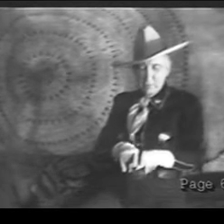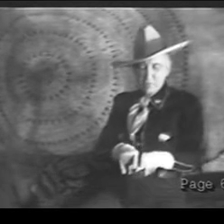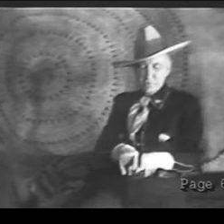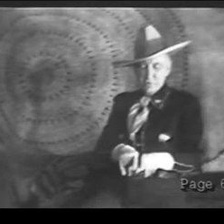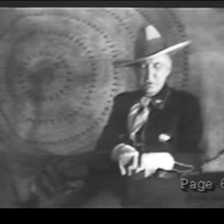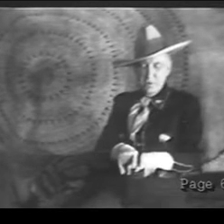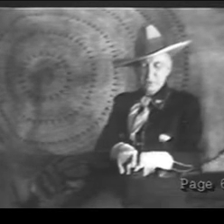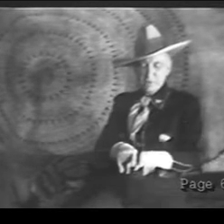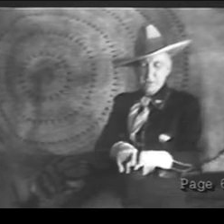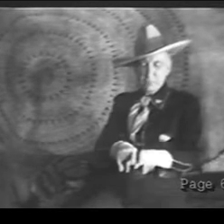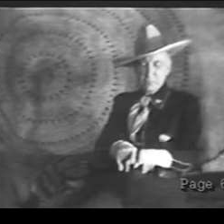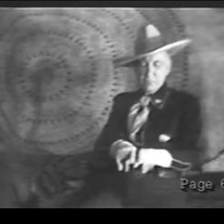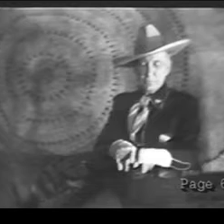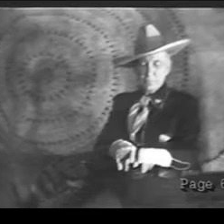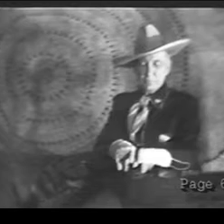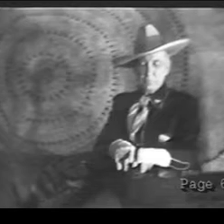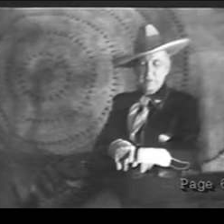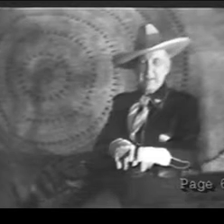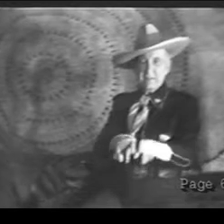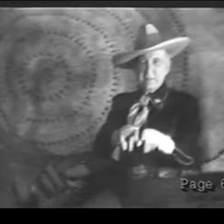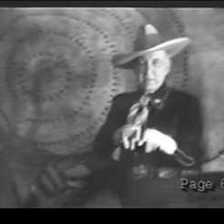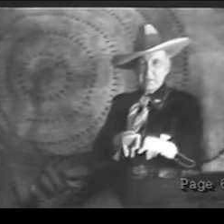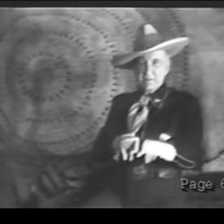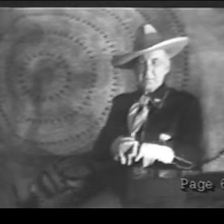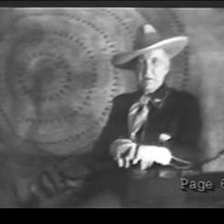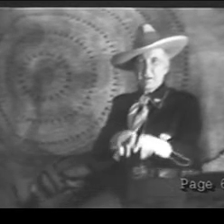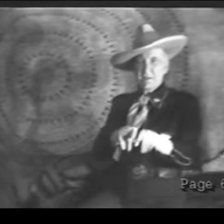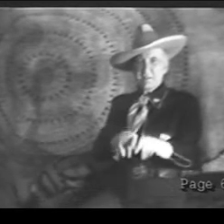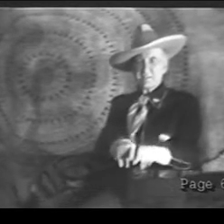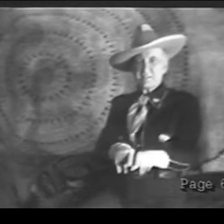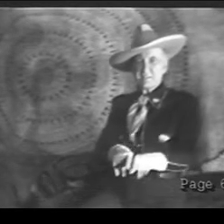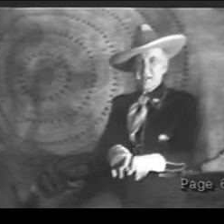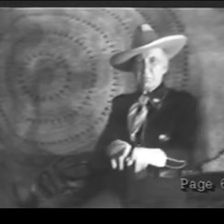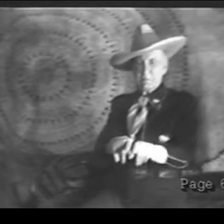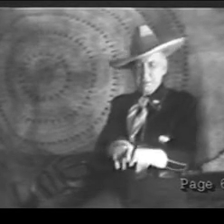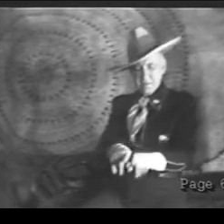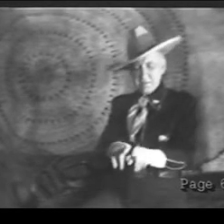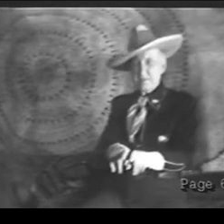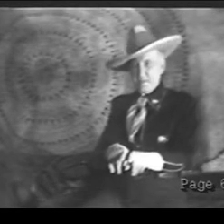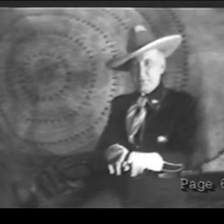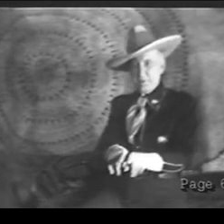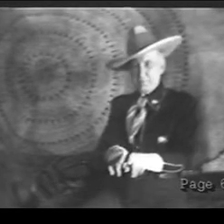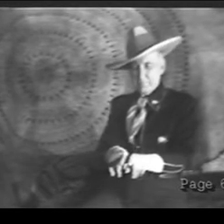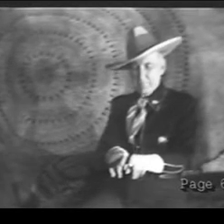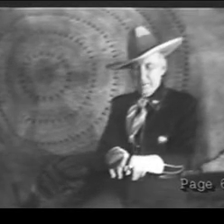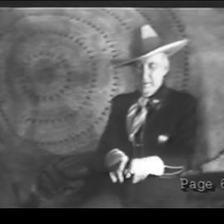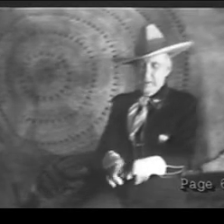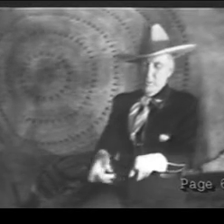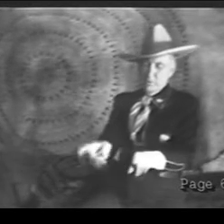moves along the same plane is parallel. It's the same. It means it's the same thing. Now, when you